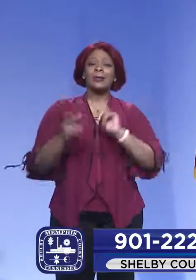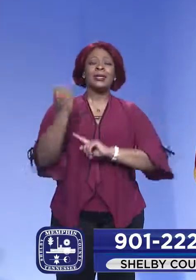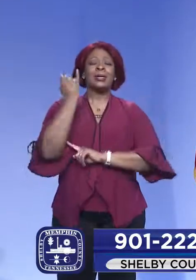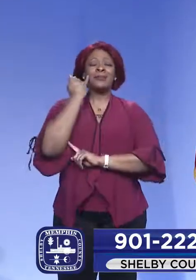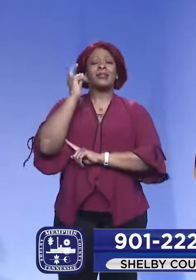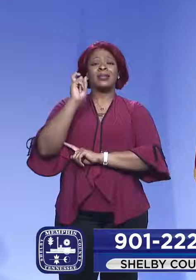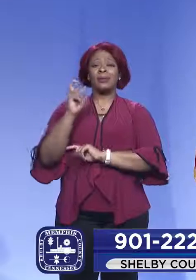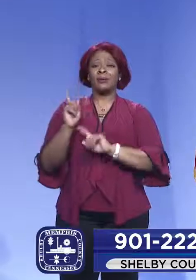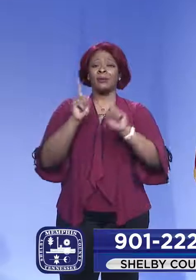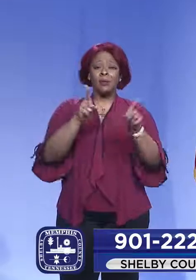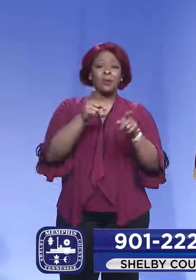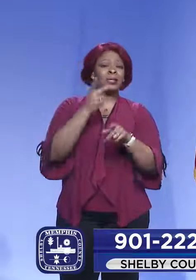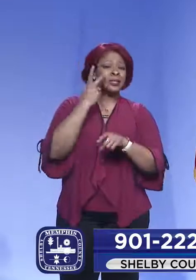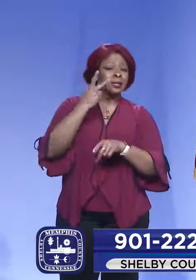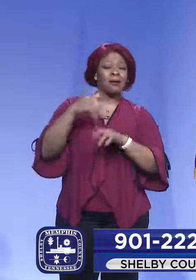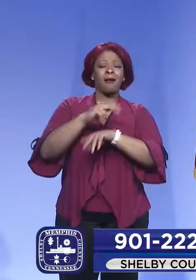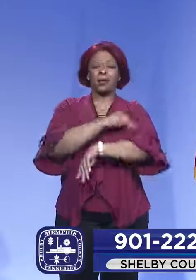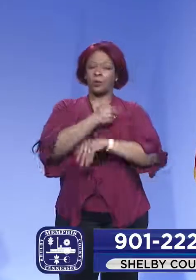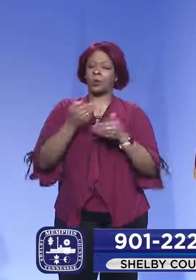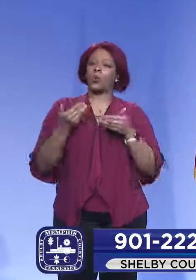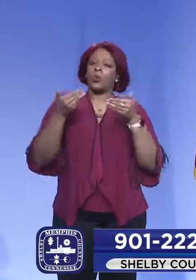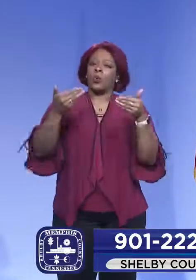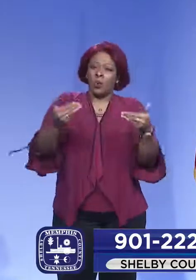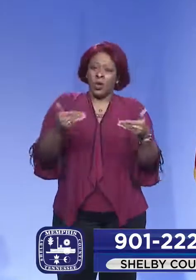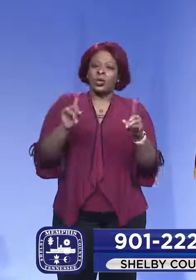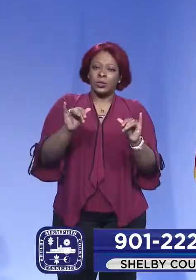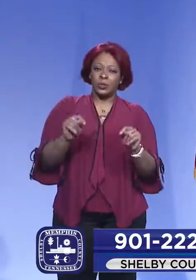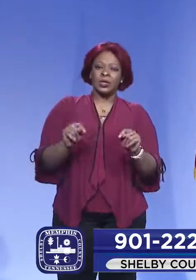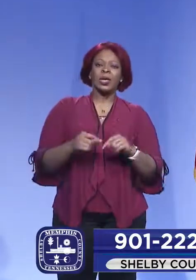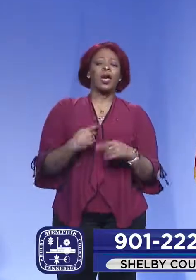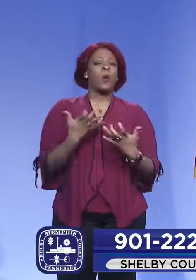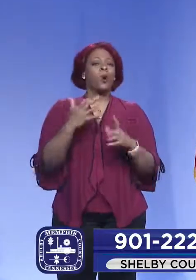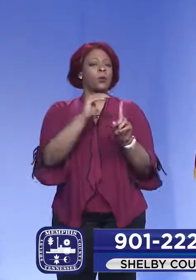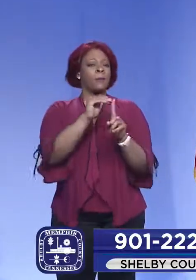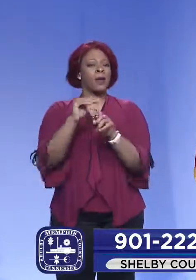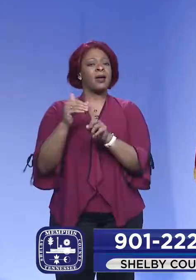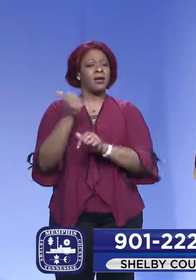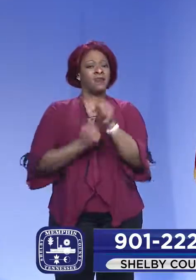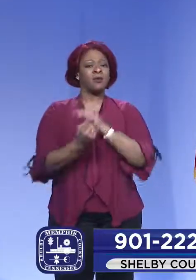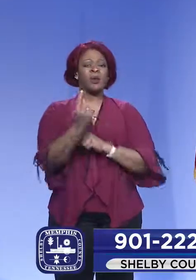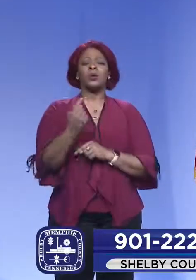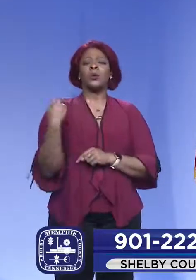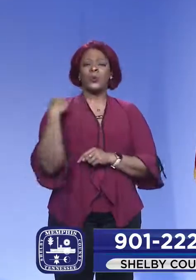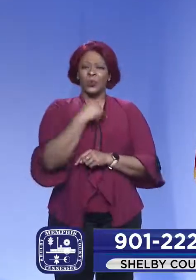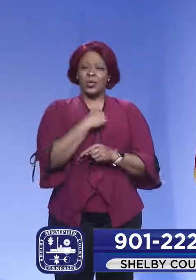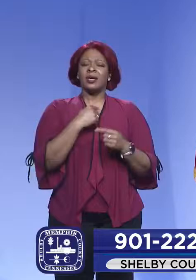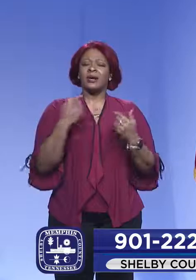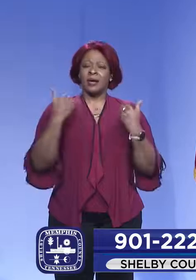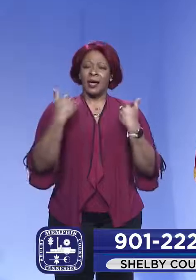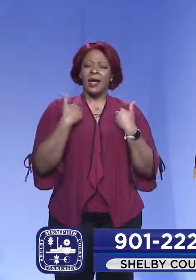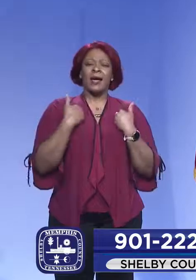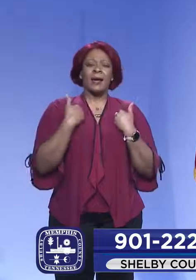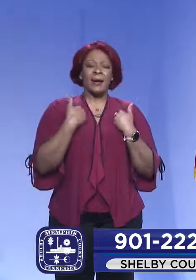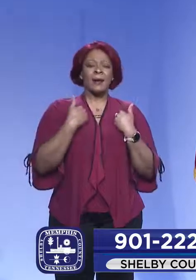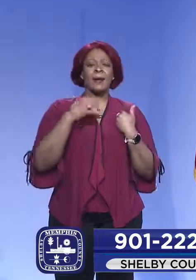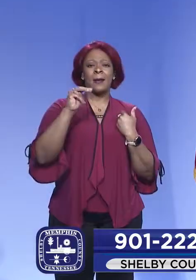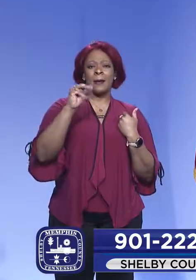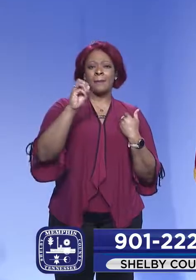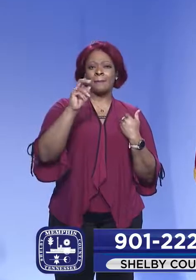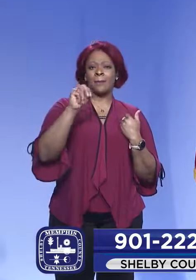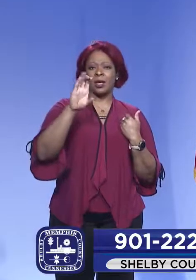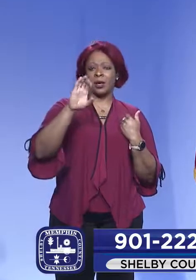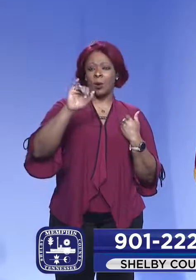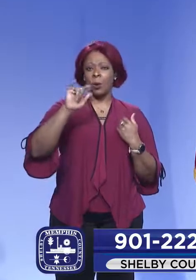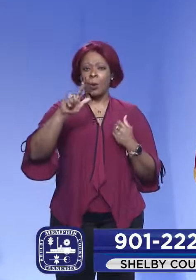need hospital care, please seek that out. I also want to remind everyone that we do have monoclonal antibody